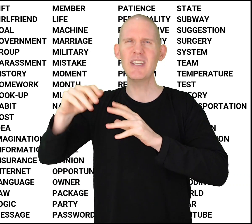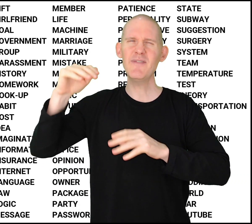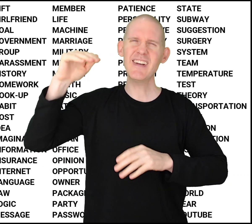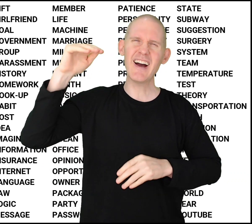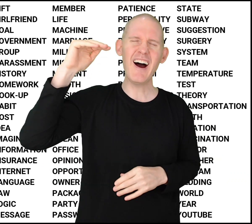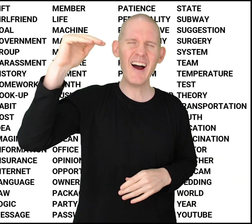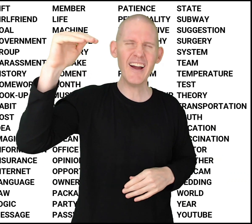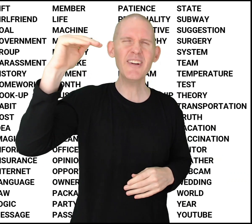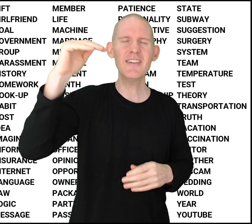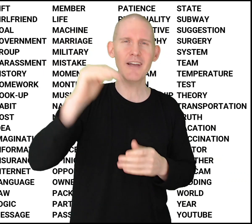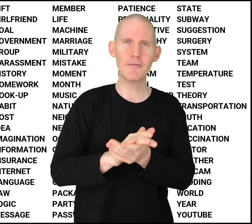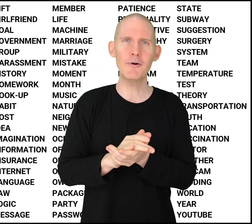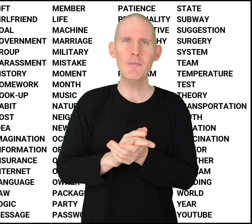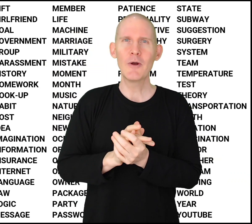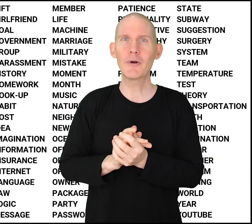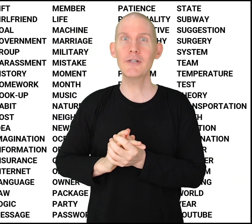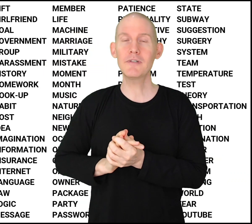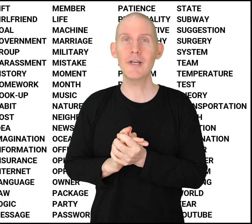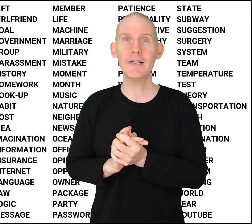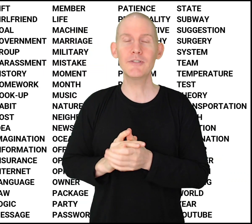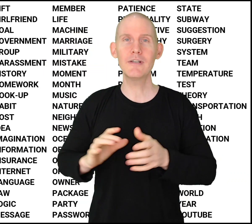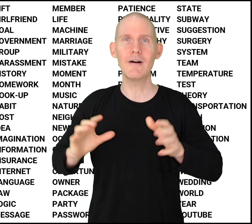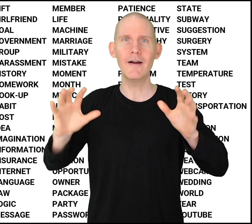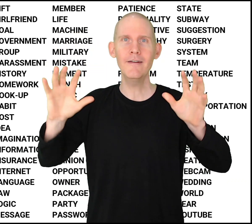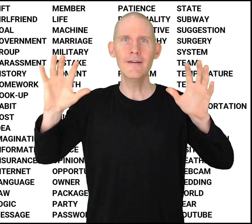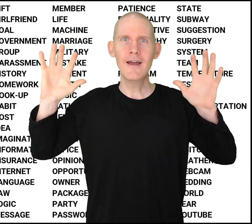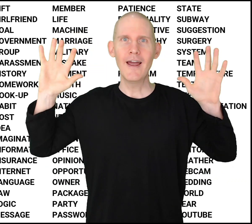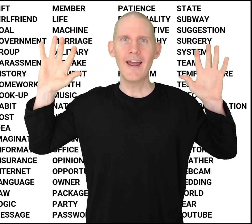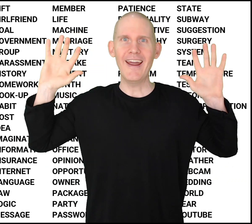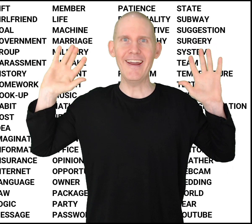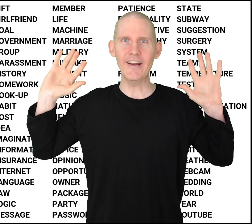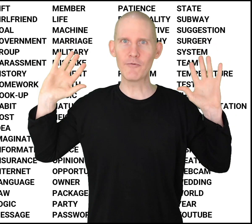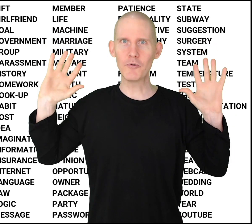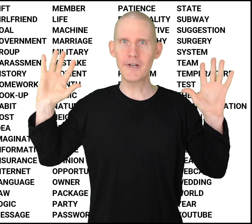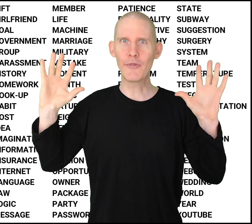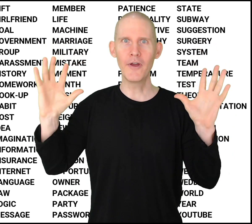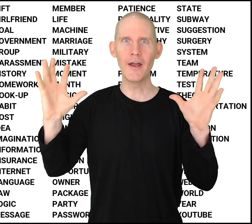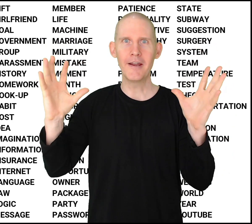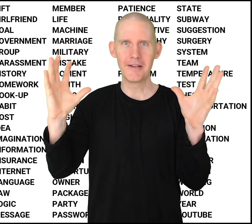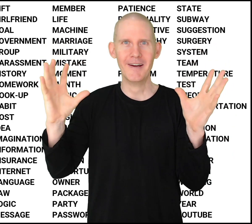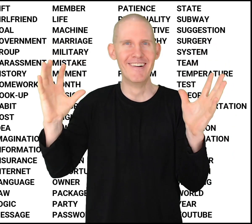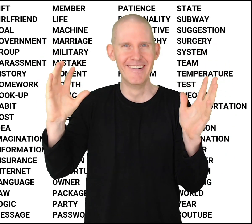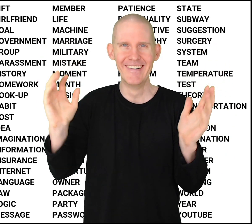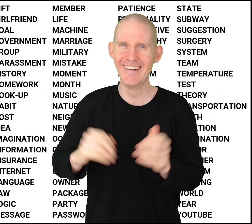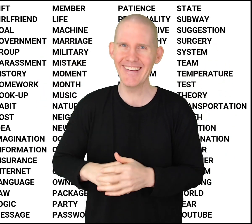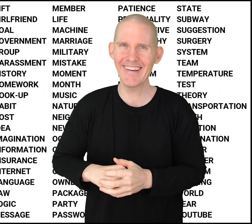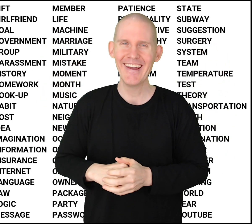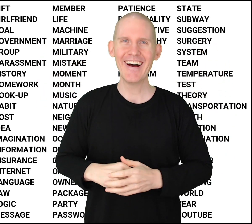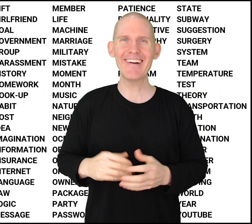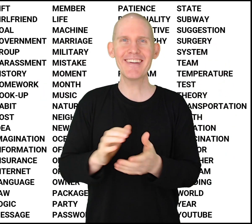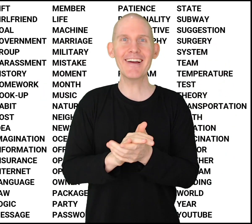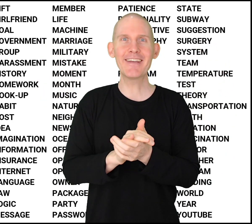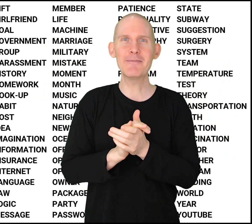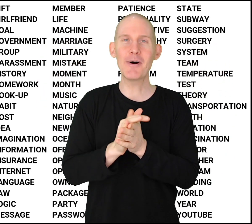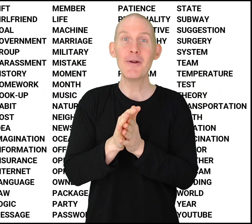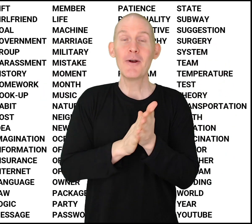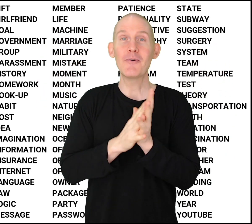even higher level where you're tested on everything? I'm talking about